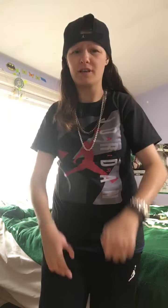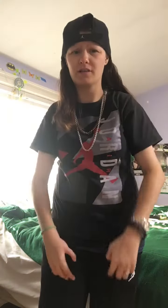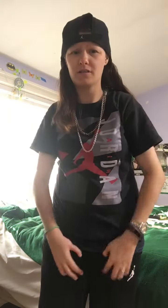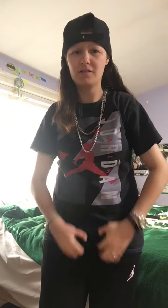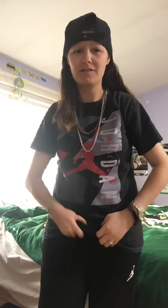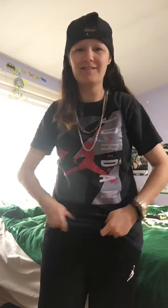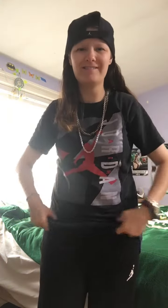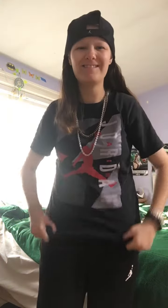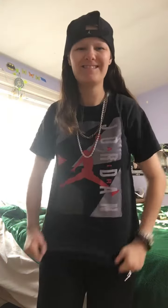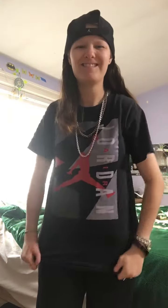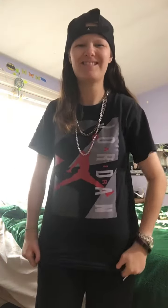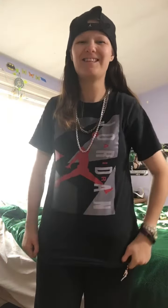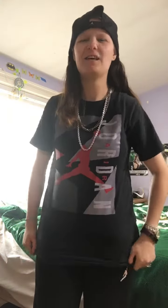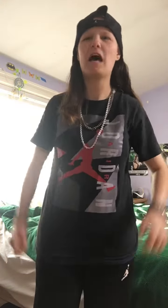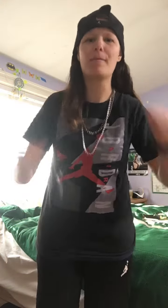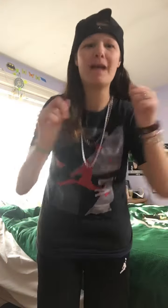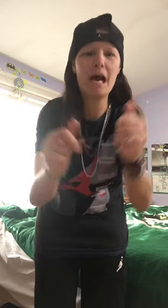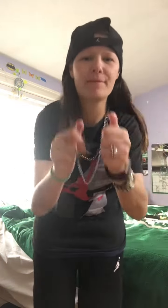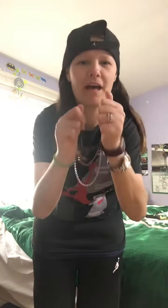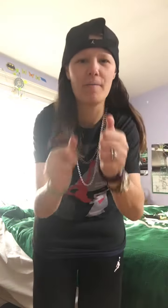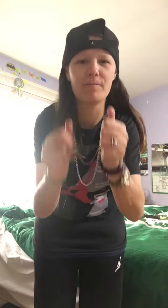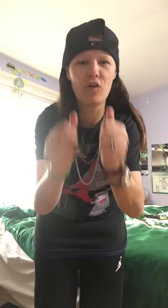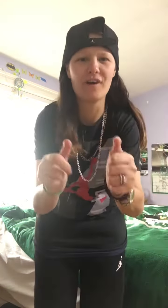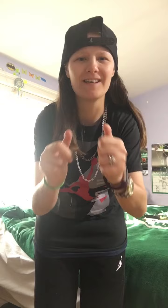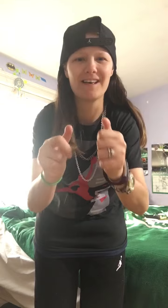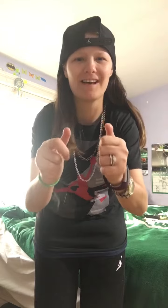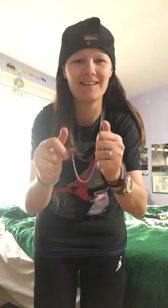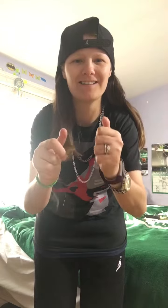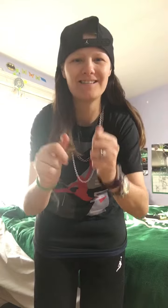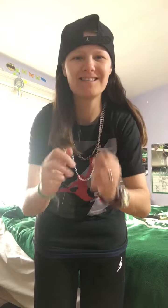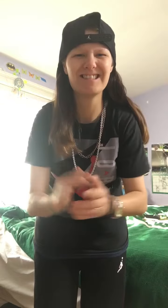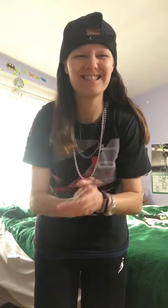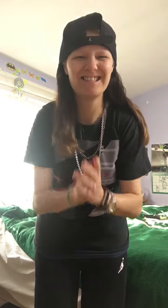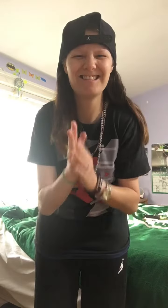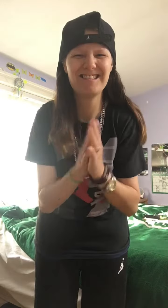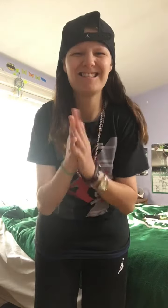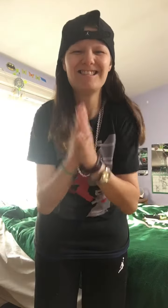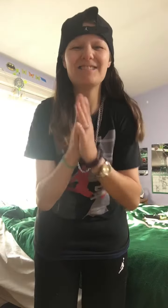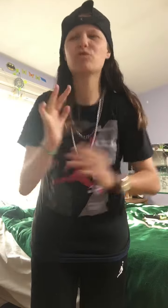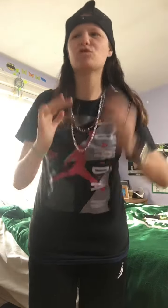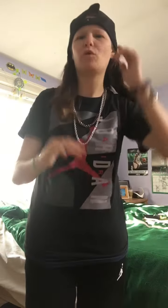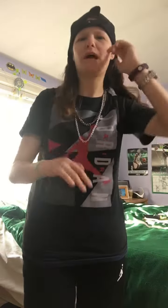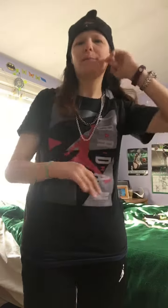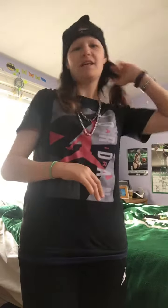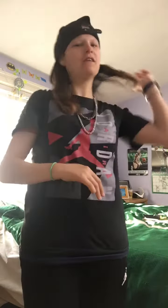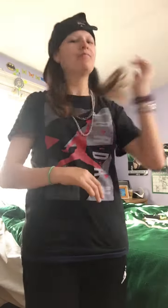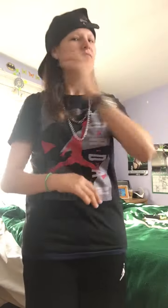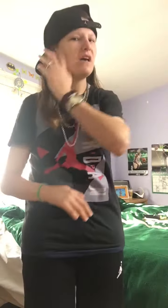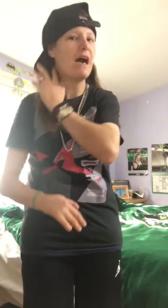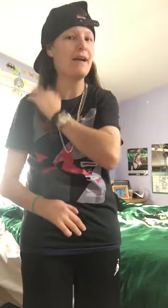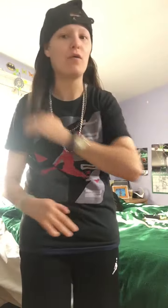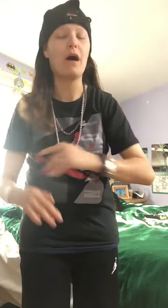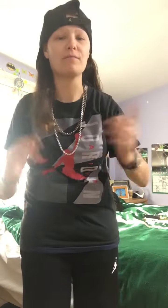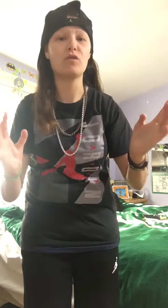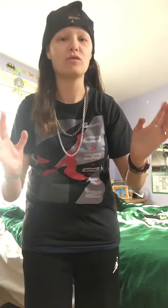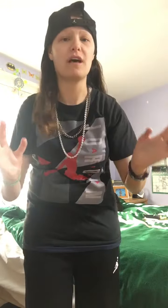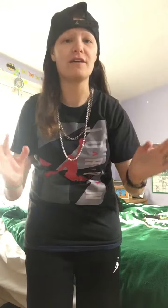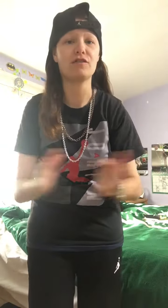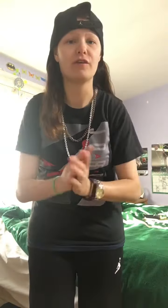please. I'm happy that I'm vlogging again. So happy. I know, I'm so tired. Sorry,